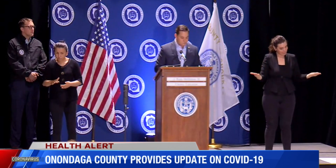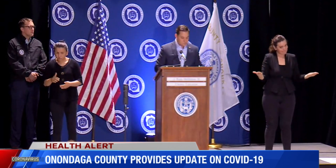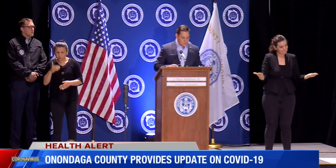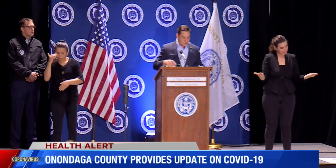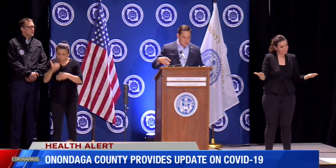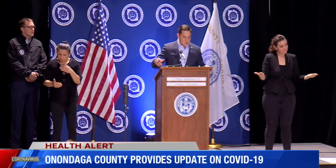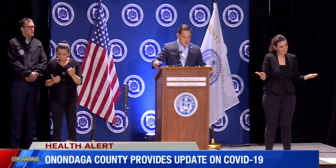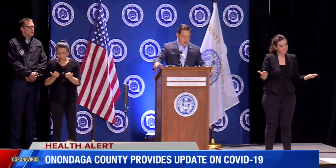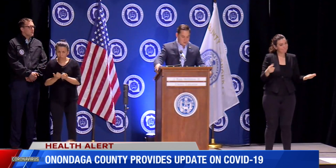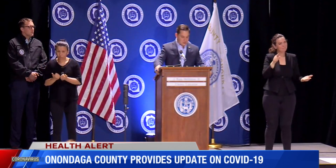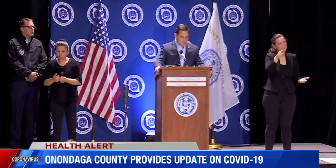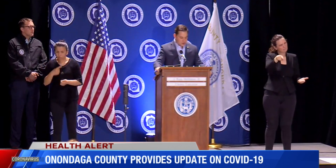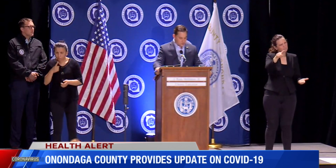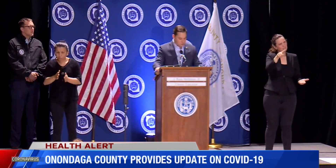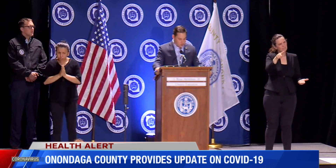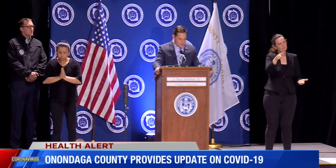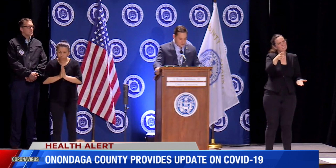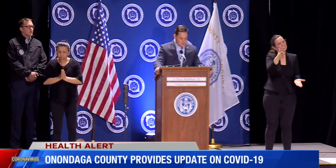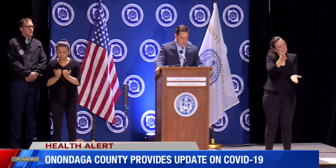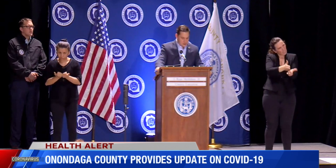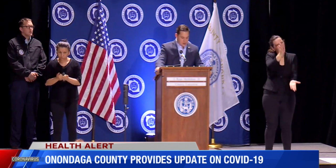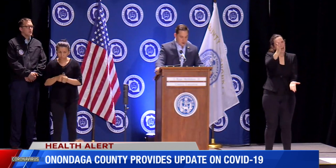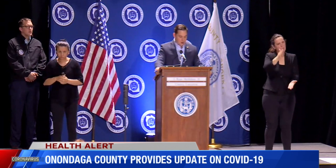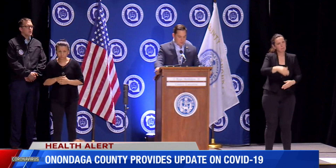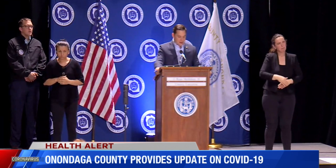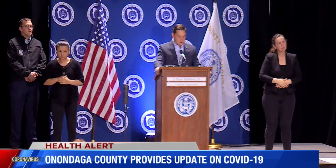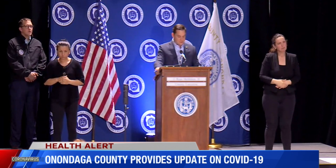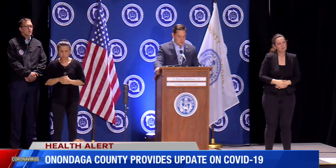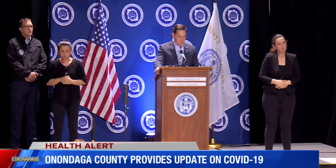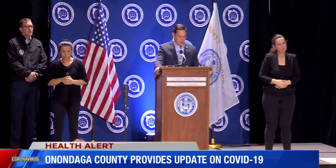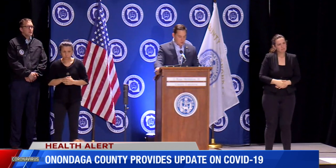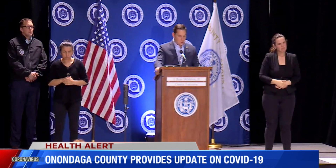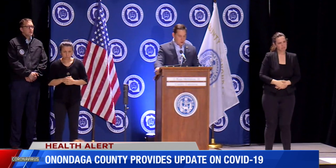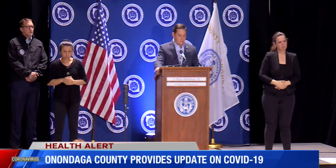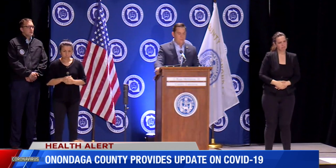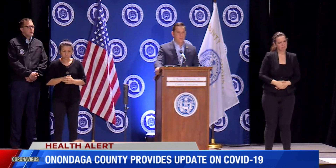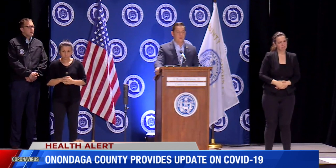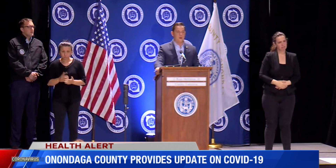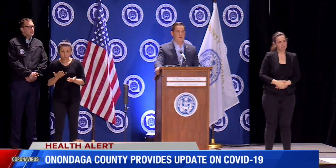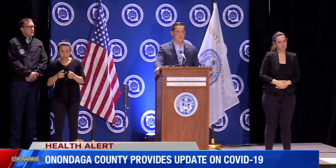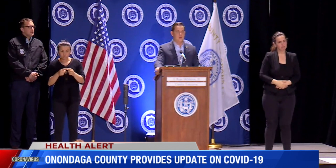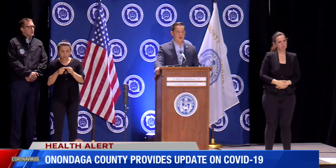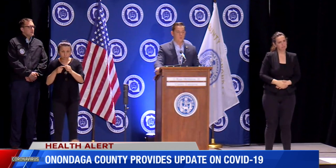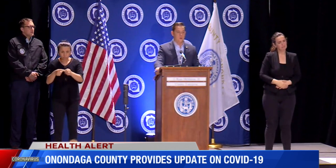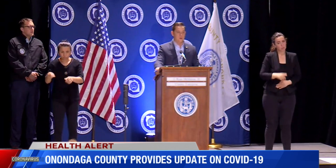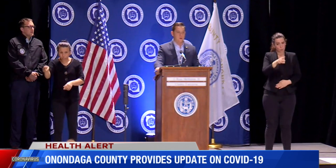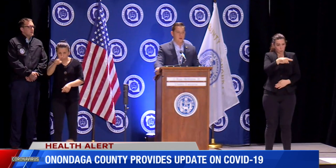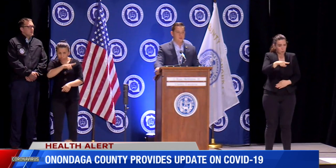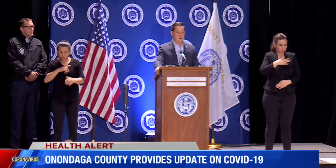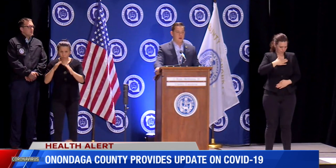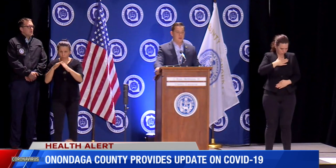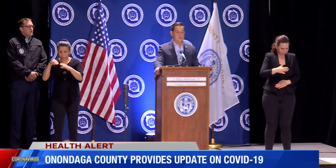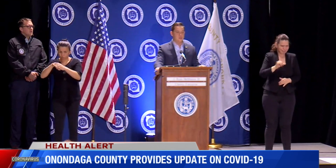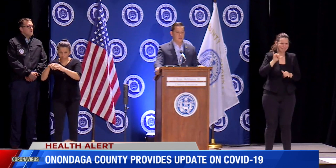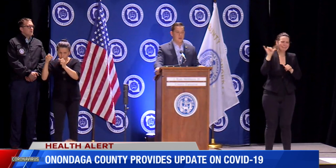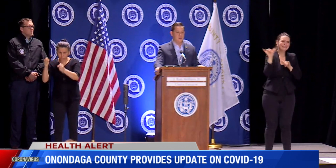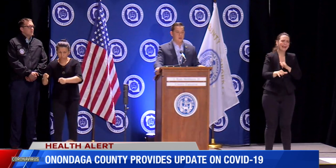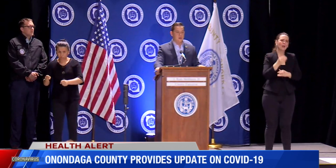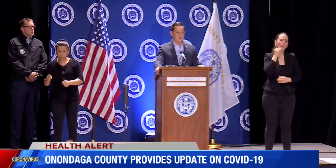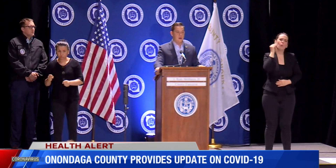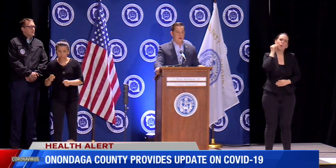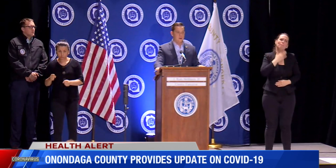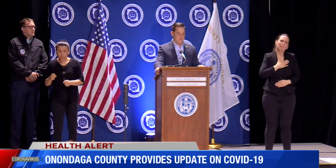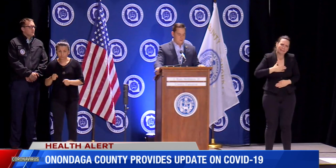mind. Voluntary shelter in place. Our positives keep on going up. We saw